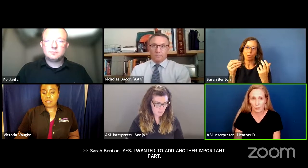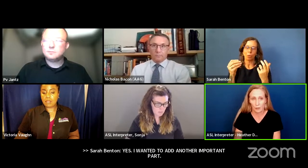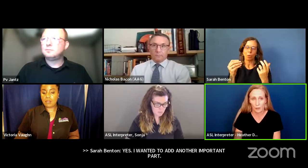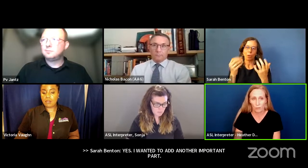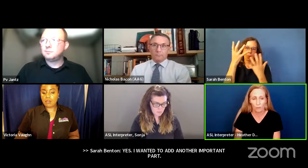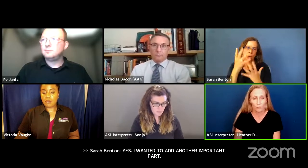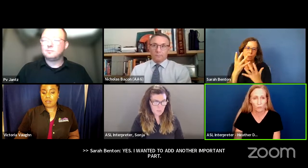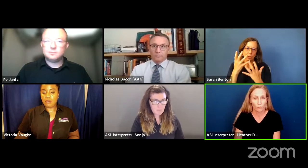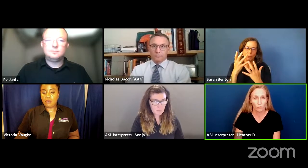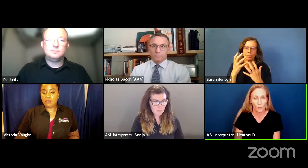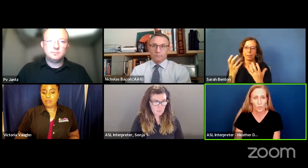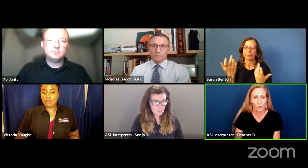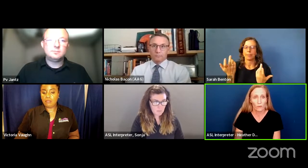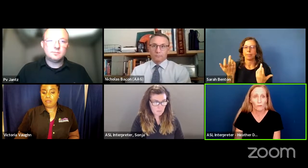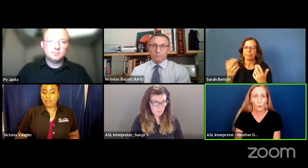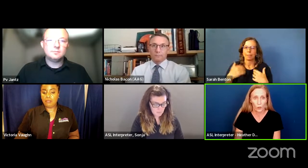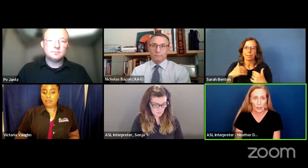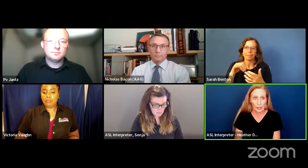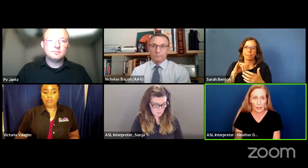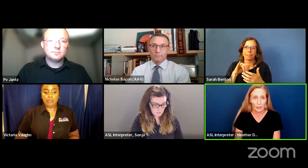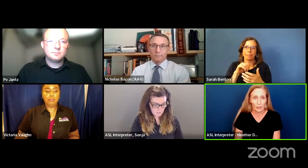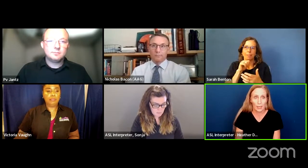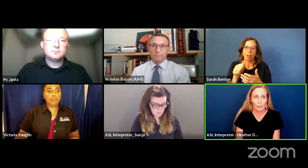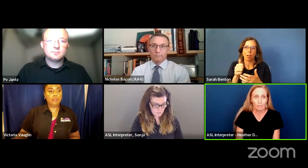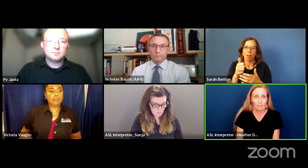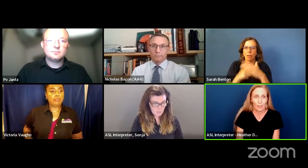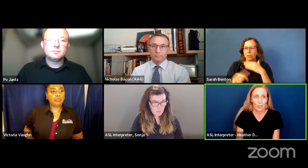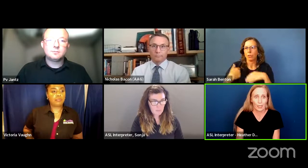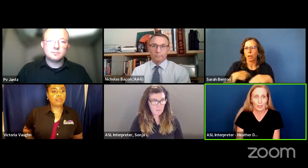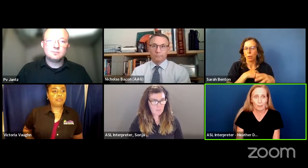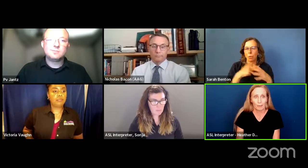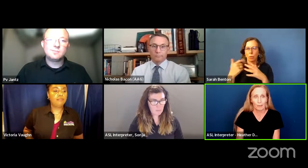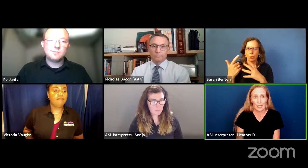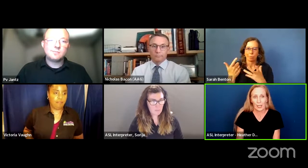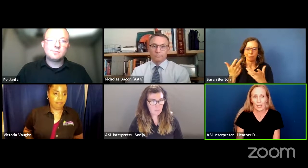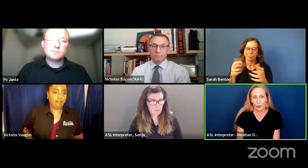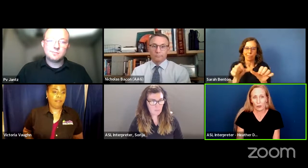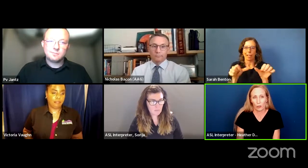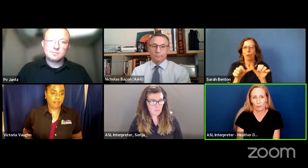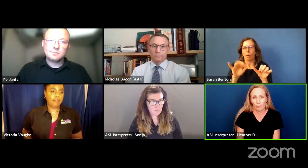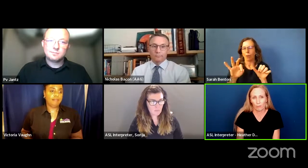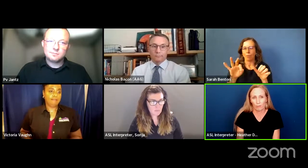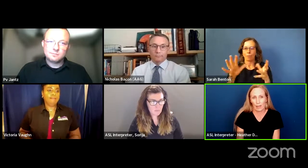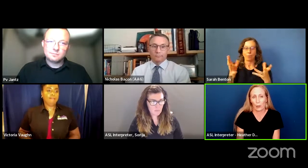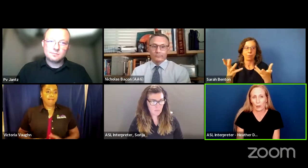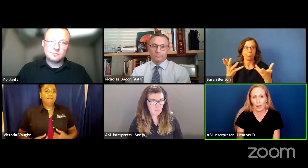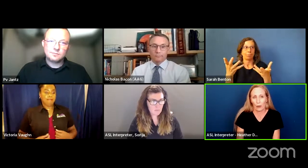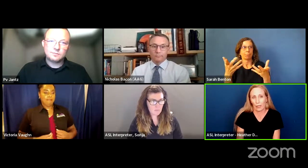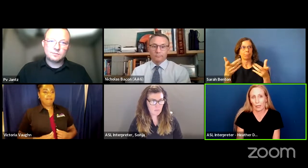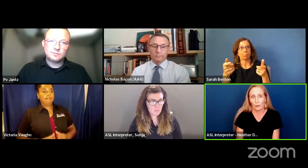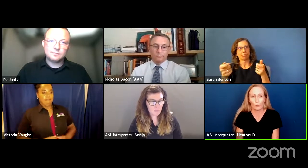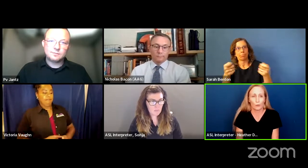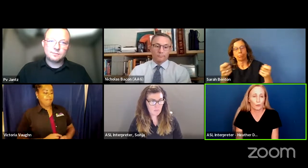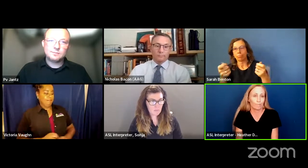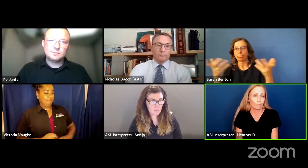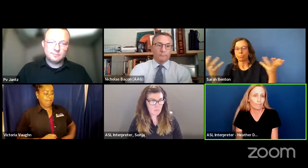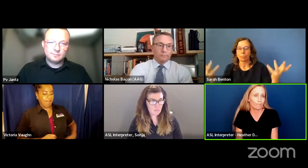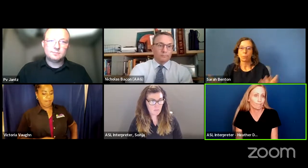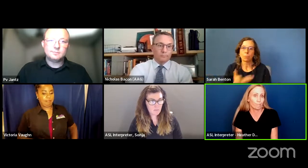not licensed. So unfortunately, that's not under our area